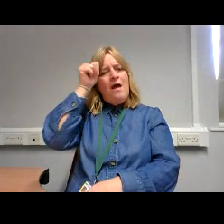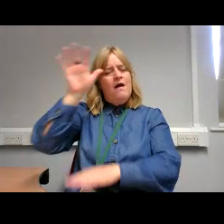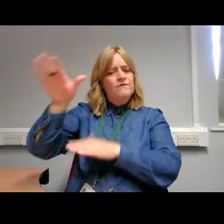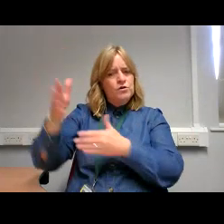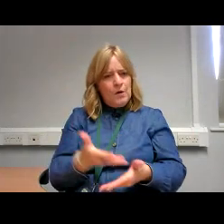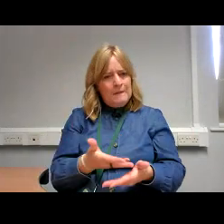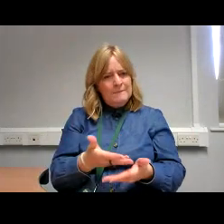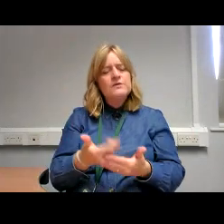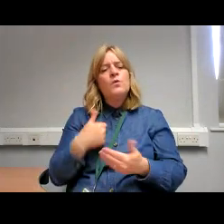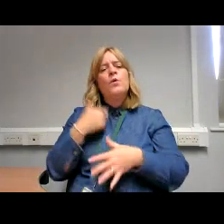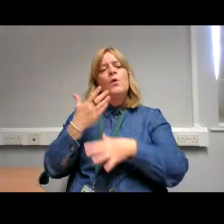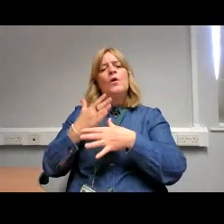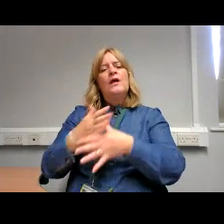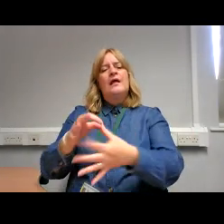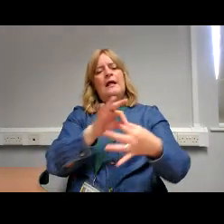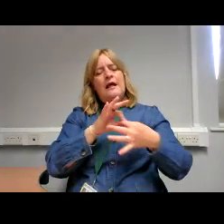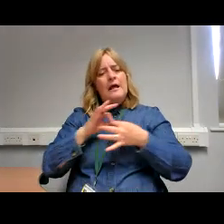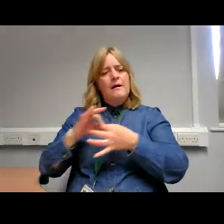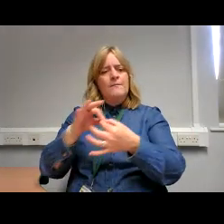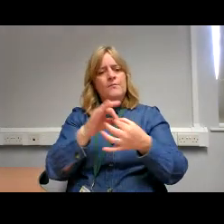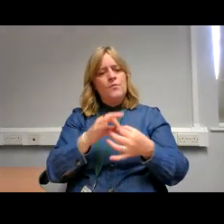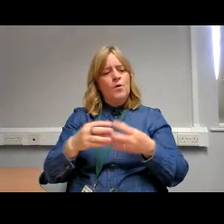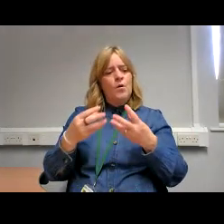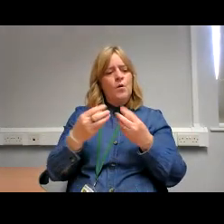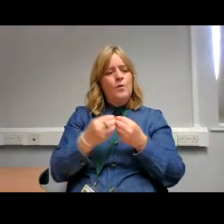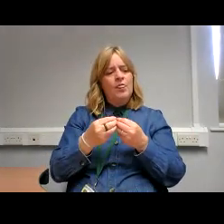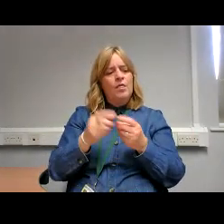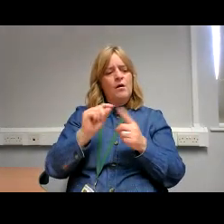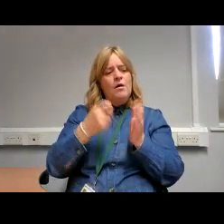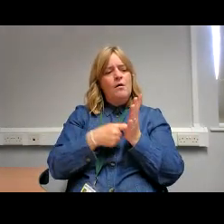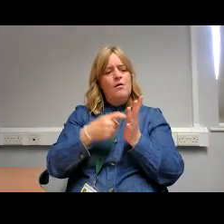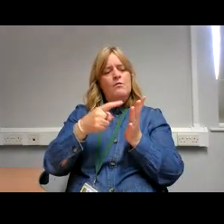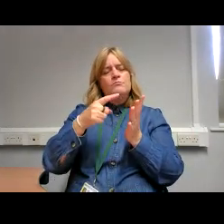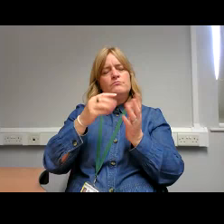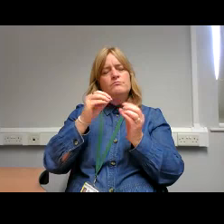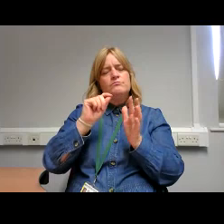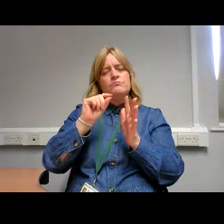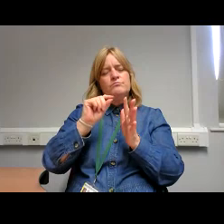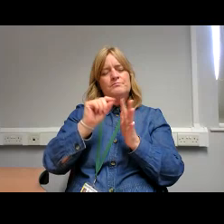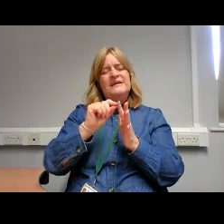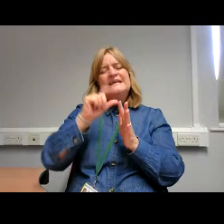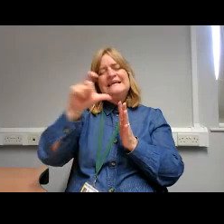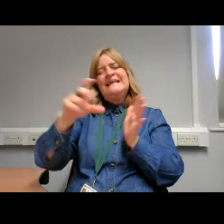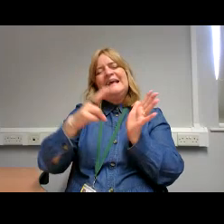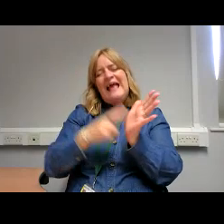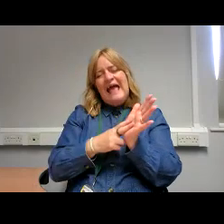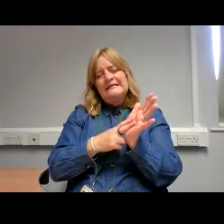working in collaboration with primary care networks or PCNs as they are called.